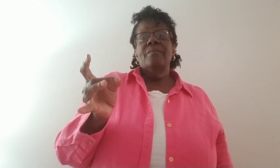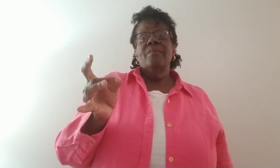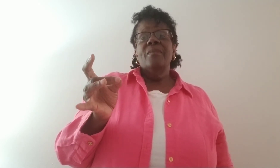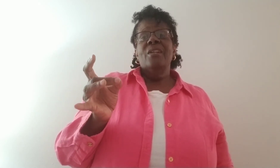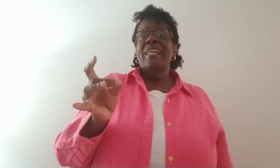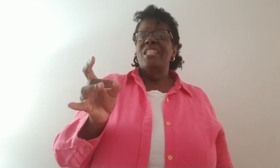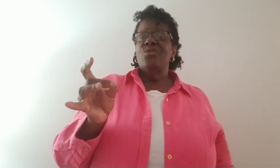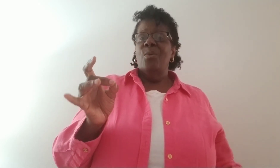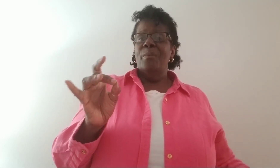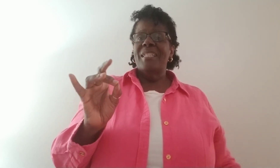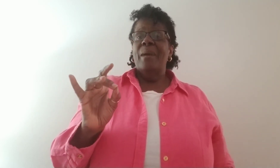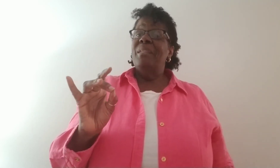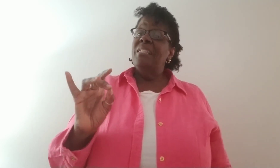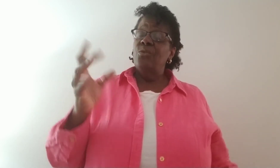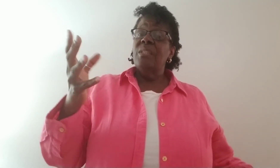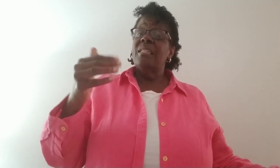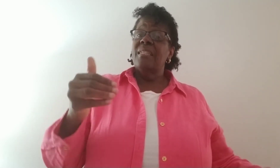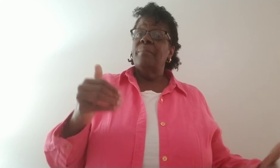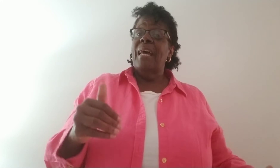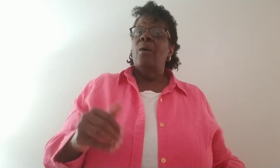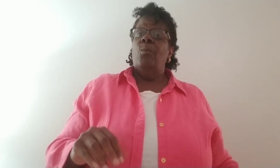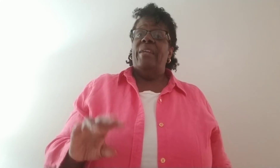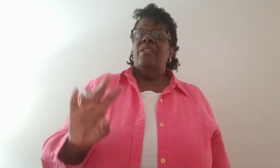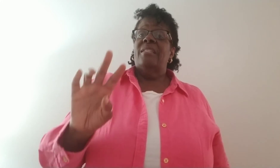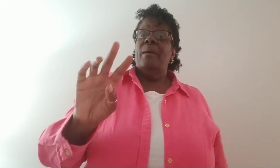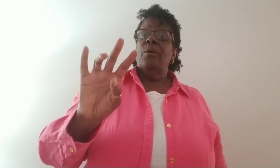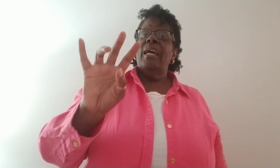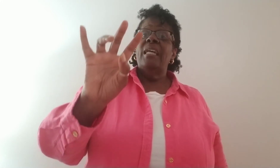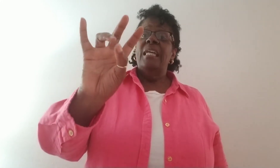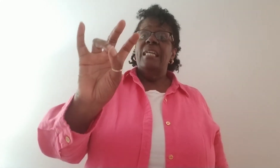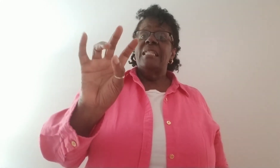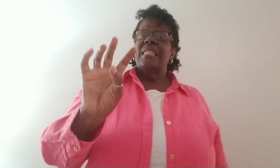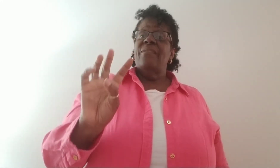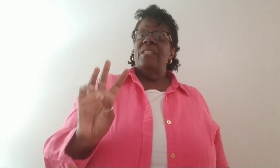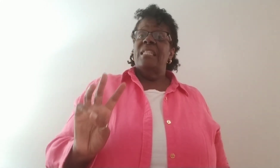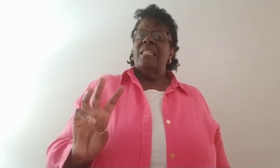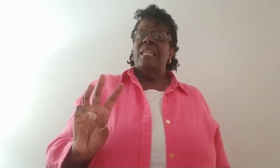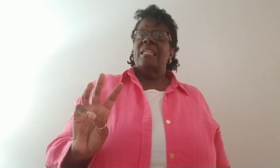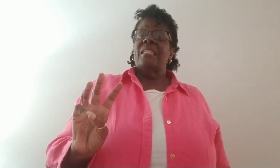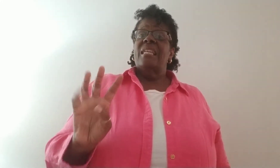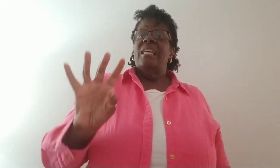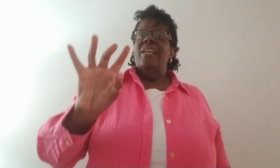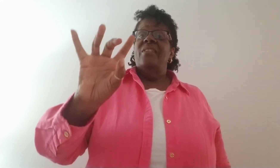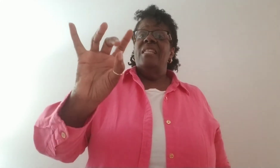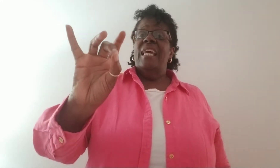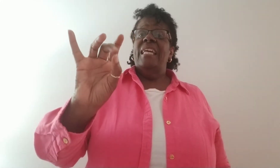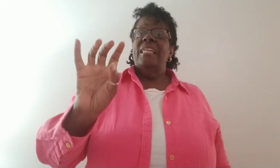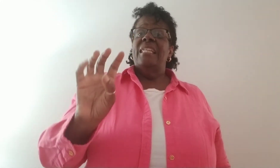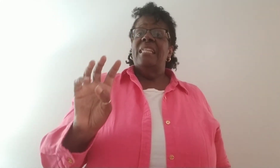98. Okay, let's do it one more time. Let's do it the step down way this time, okay? 76.